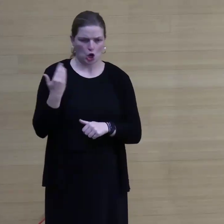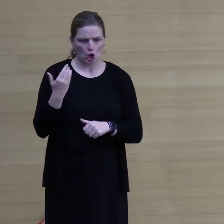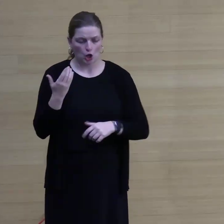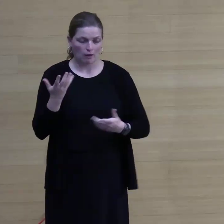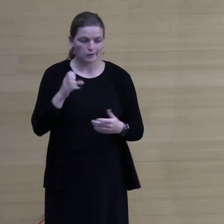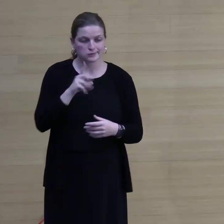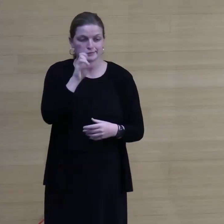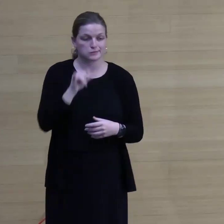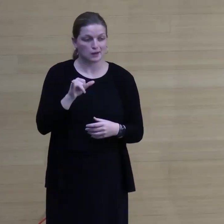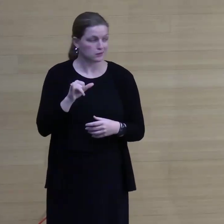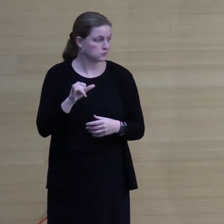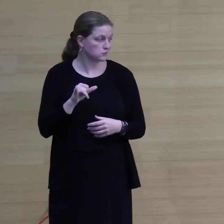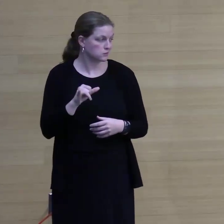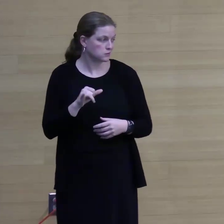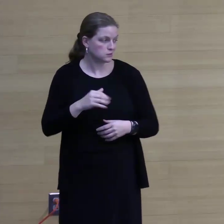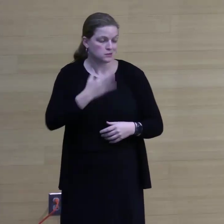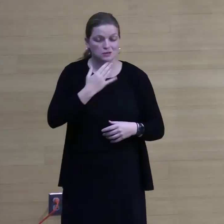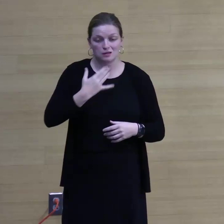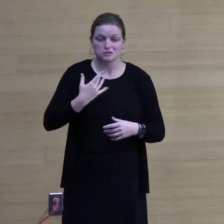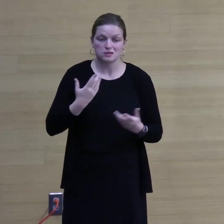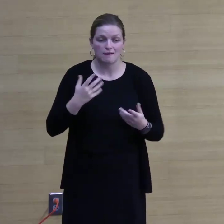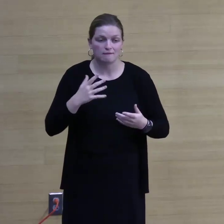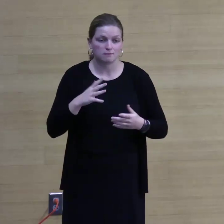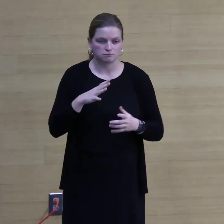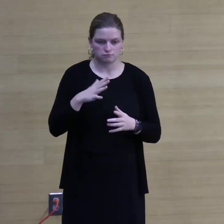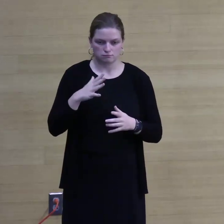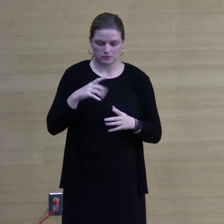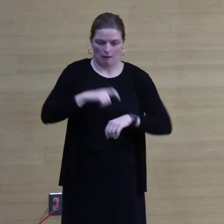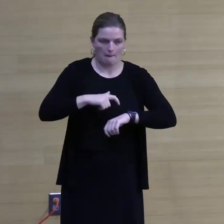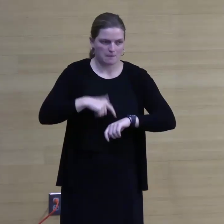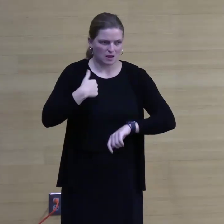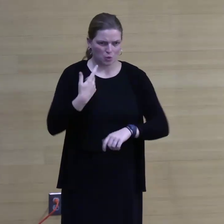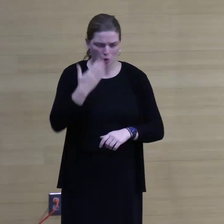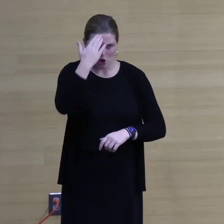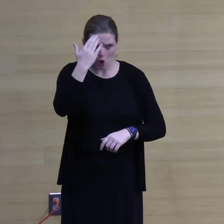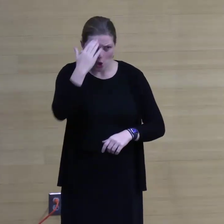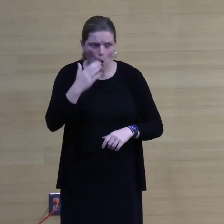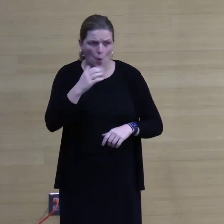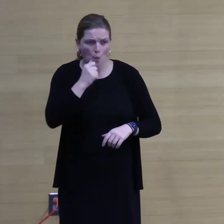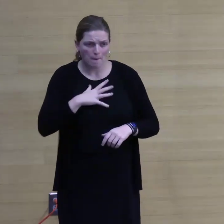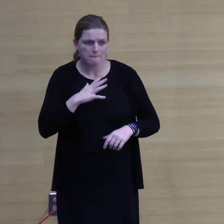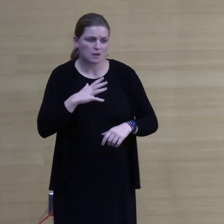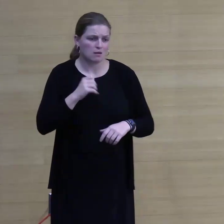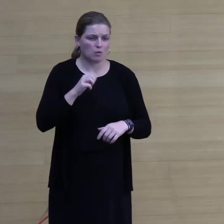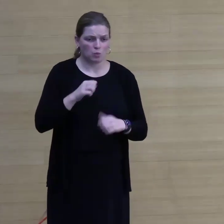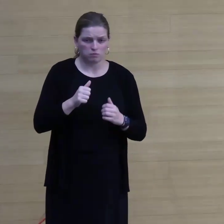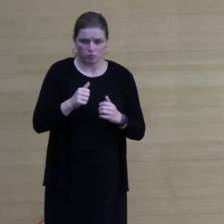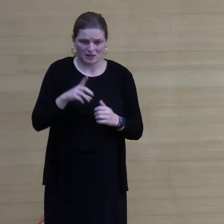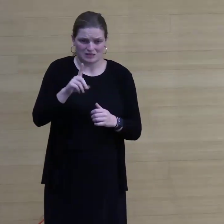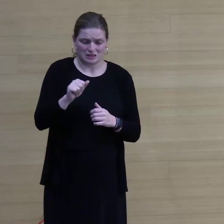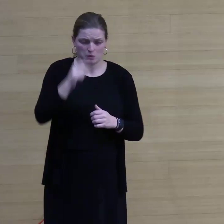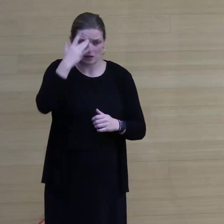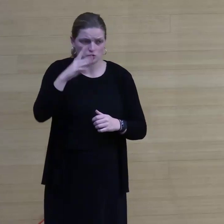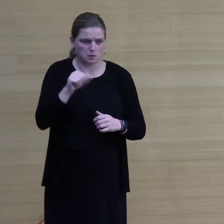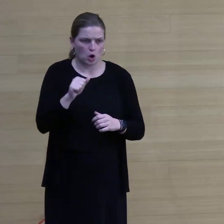back and like giving the data and saying, you know, we know that 80% of young women with developmental and intellectual disabilities are sexually abused or assaulted before the age of